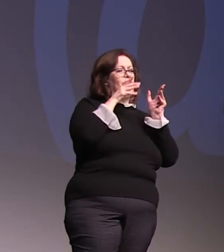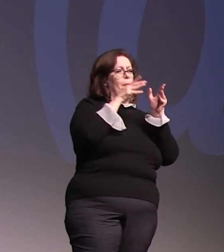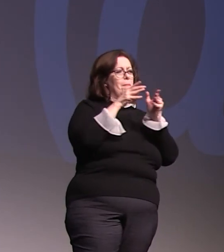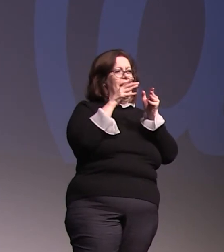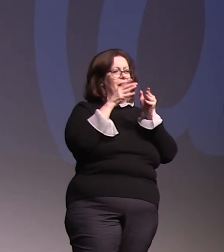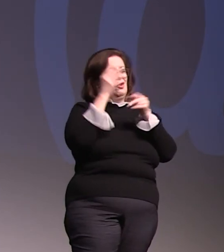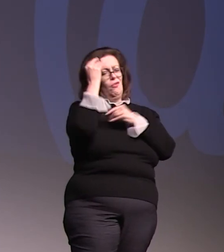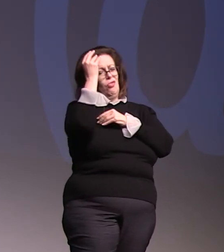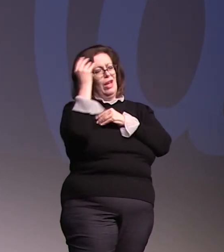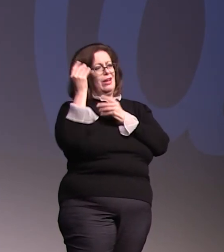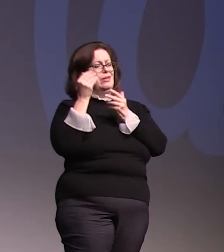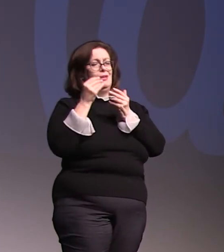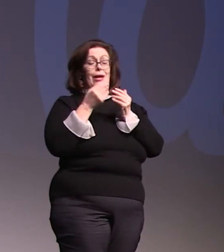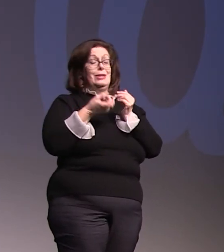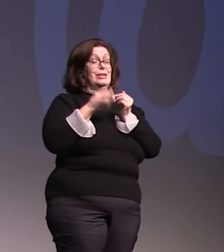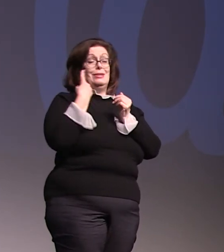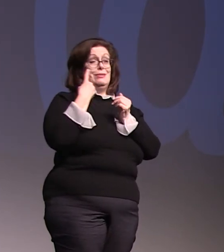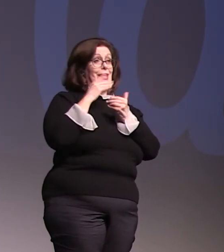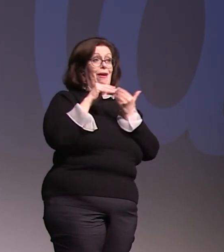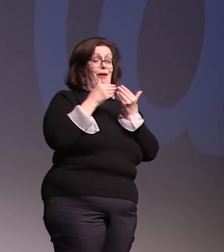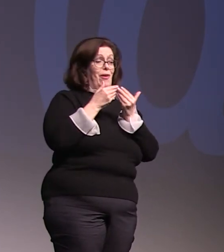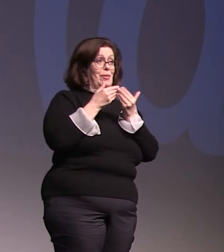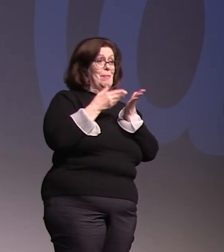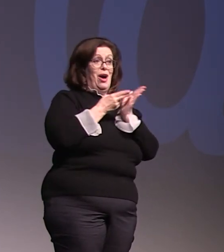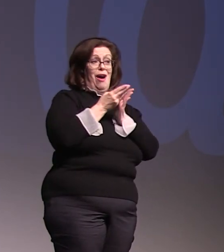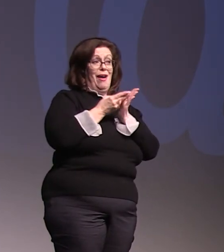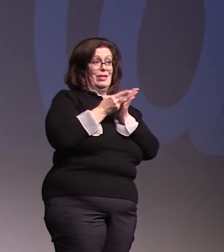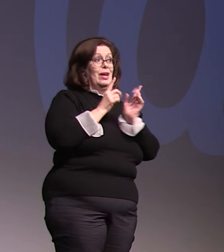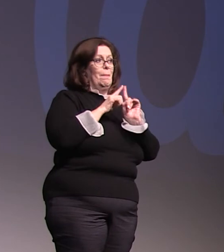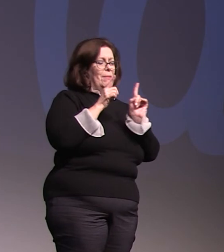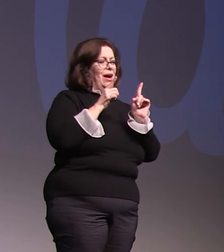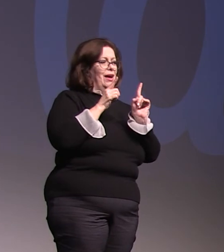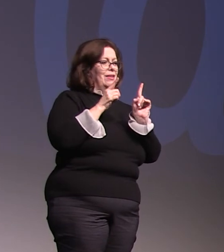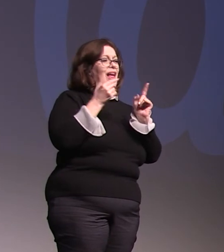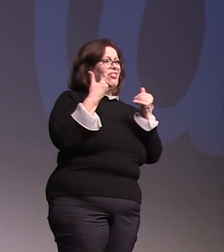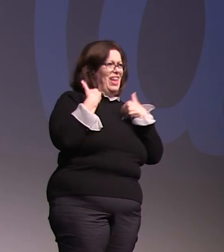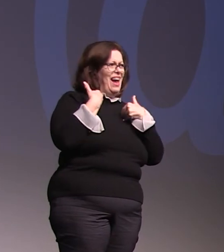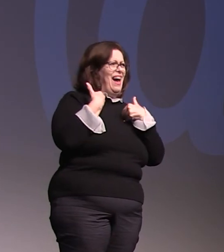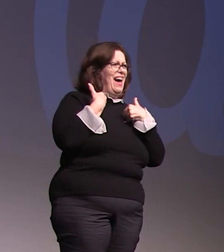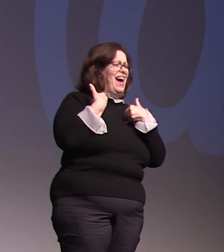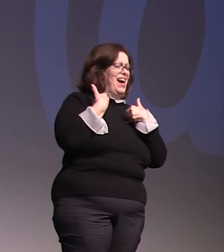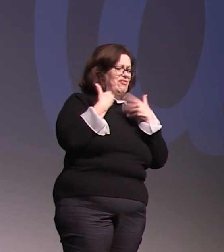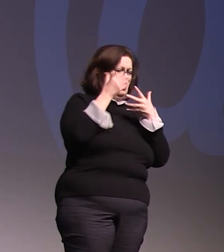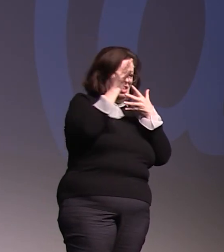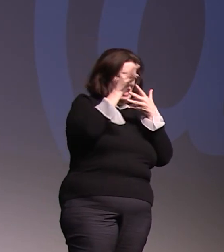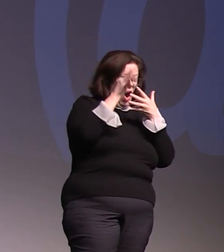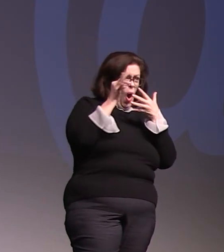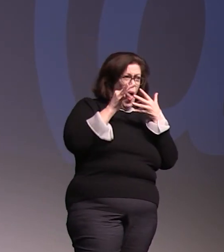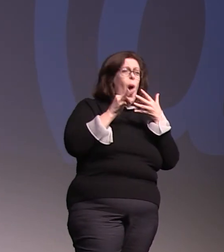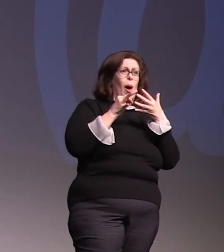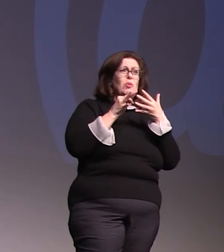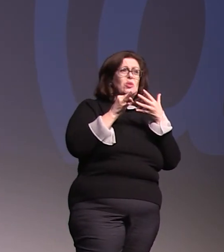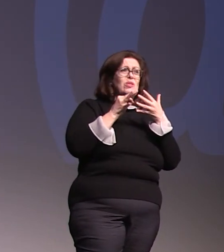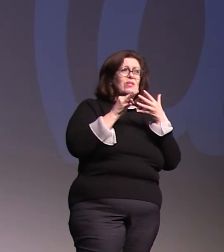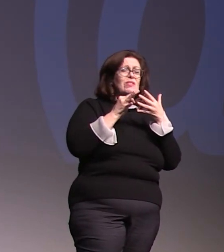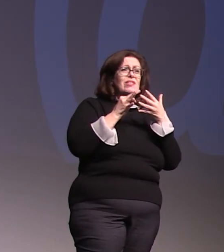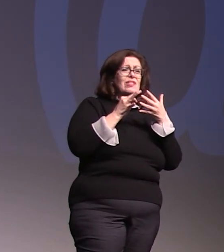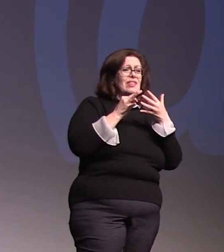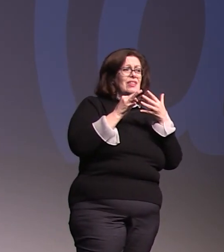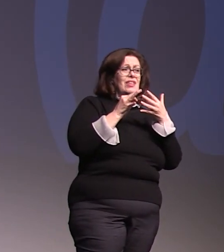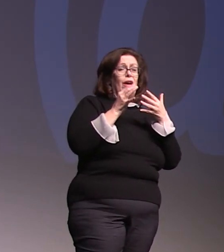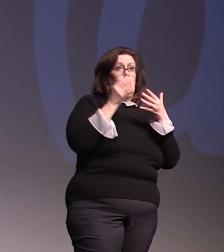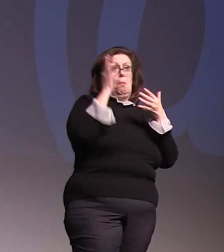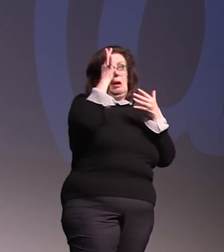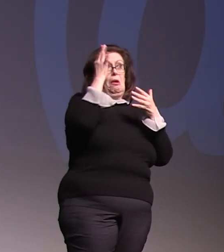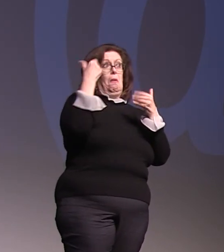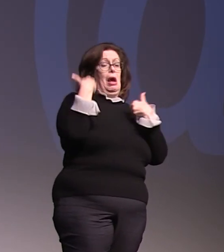sir, if I'm being honest, but it sounded amazing when your students said it, that they have those opportunities that they otherwise might not have had. That's what we want